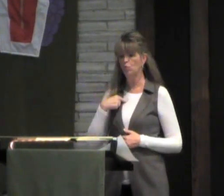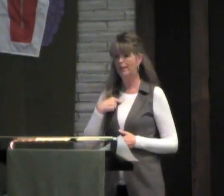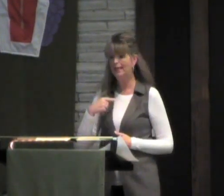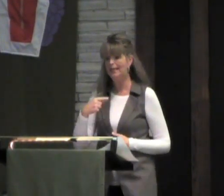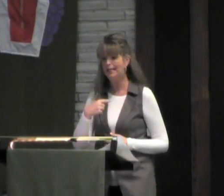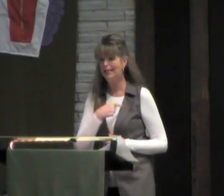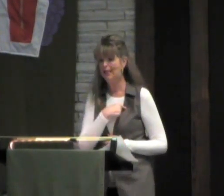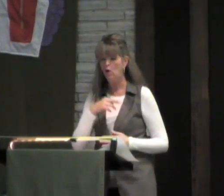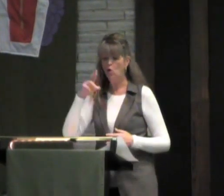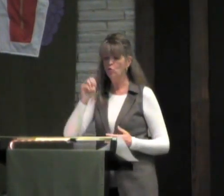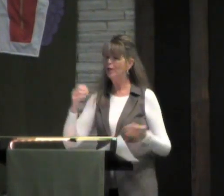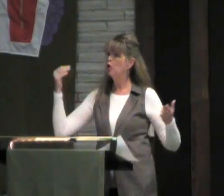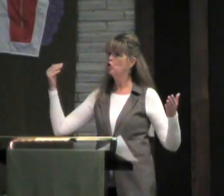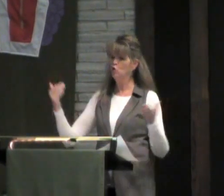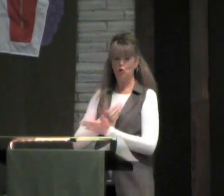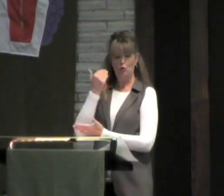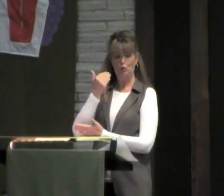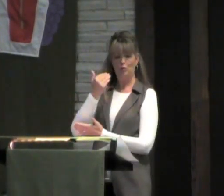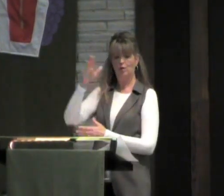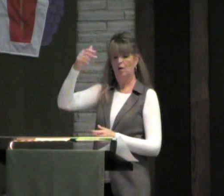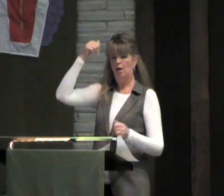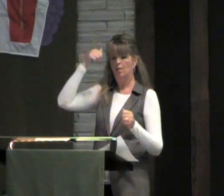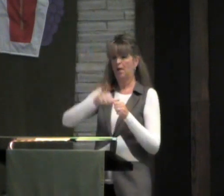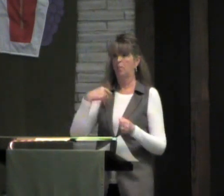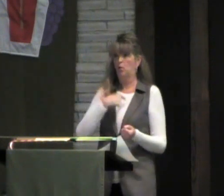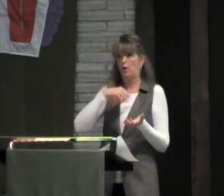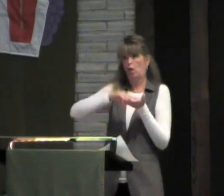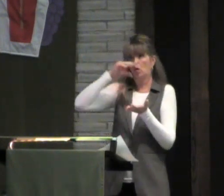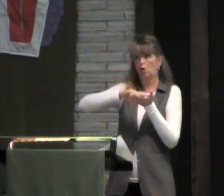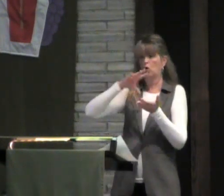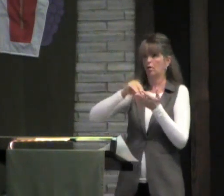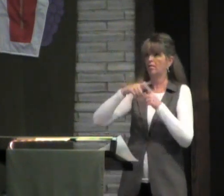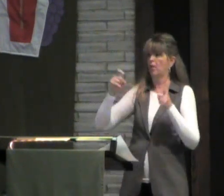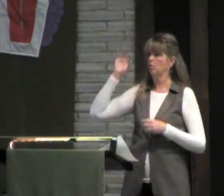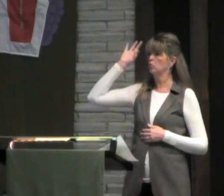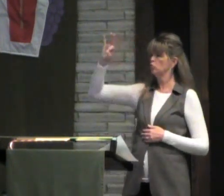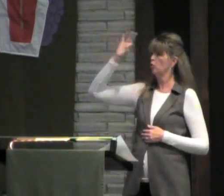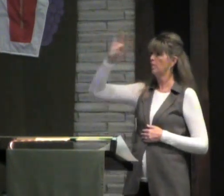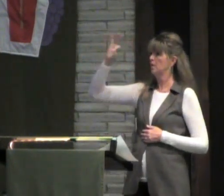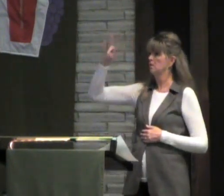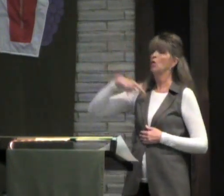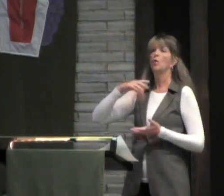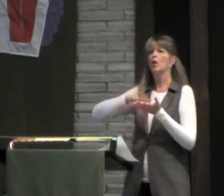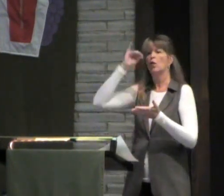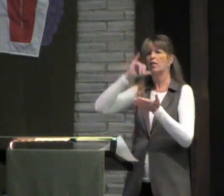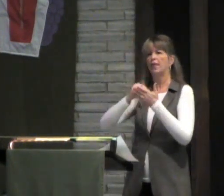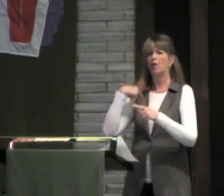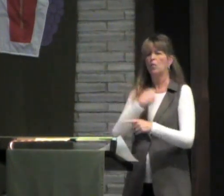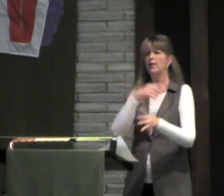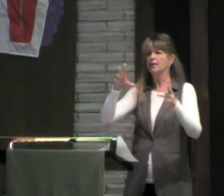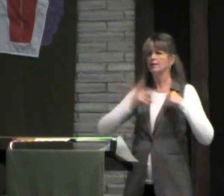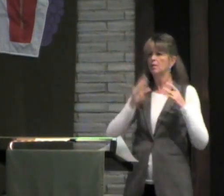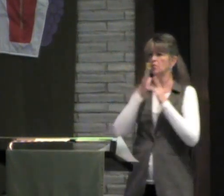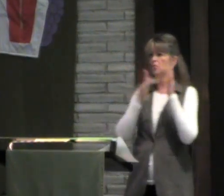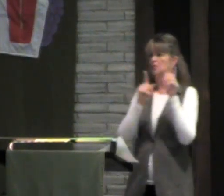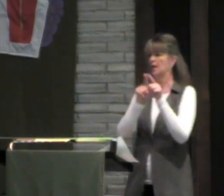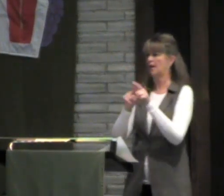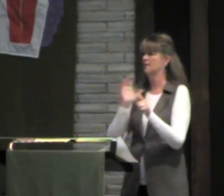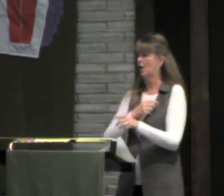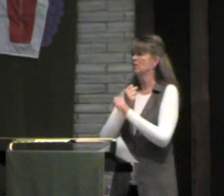we don't live our lives like we're renewed. Remember, we learned from the sermon, when we accept